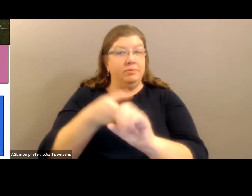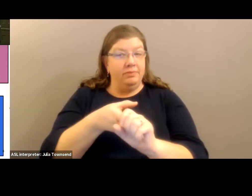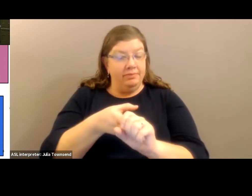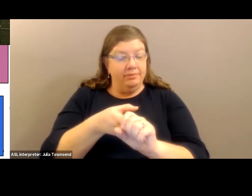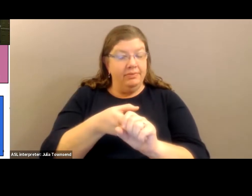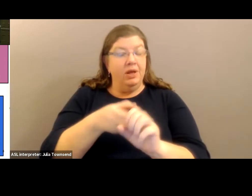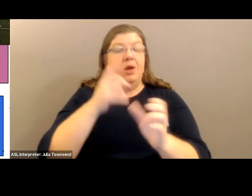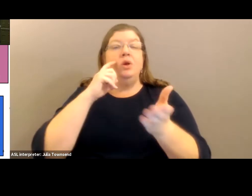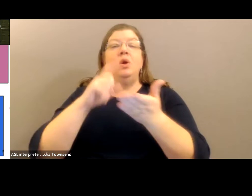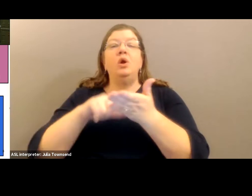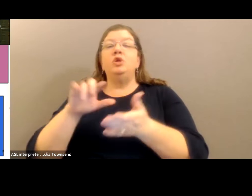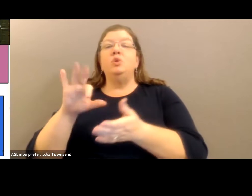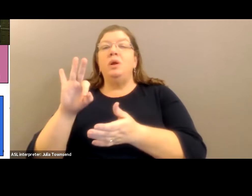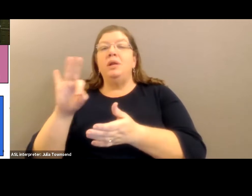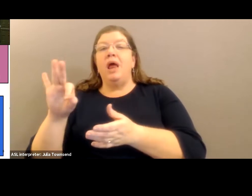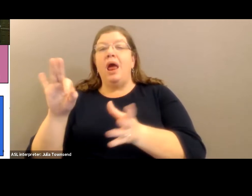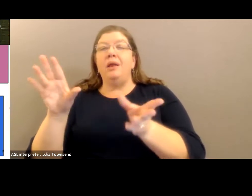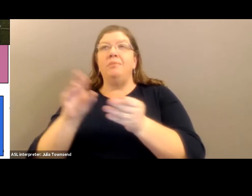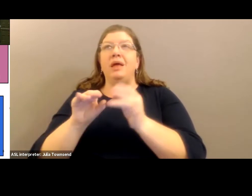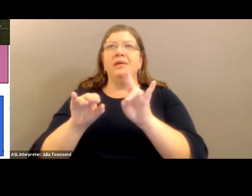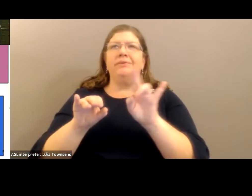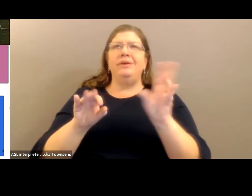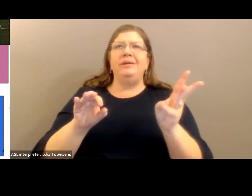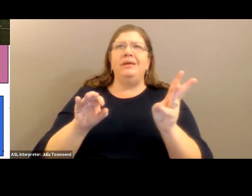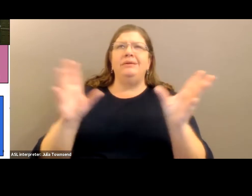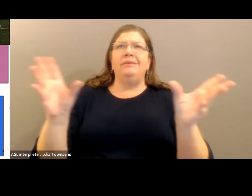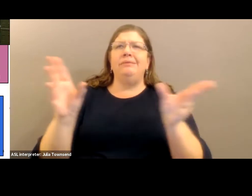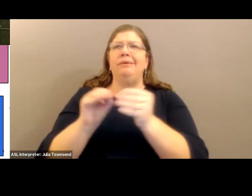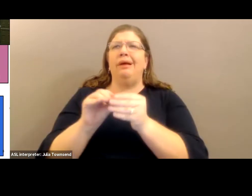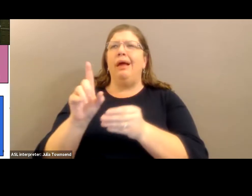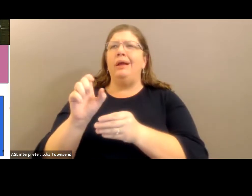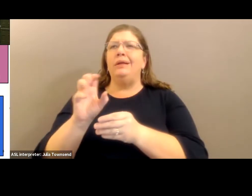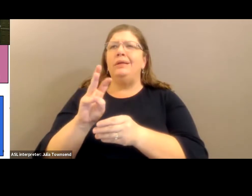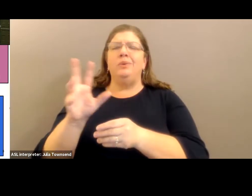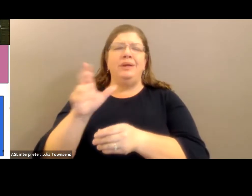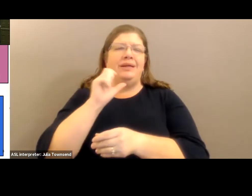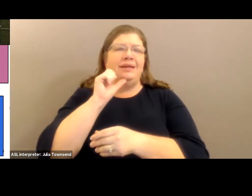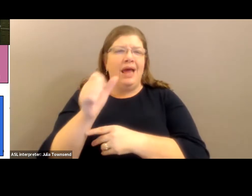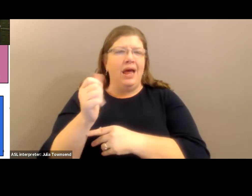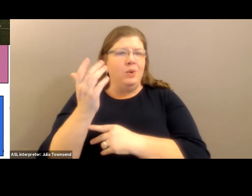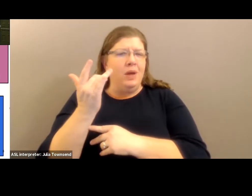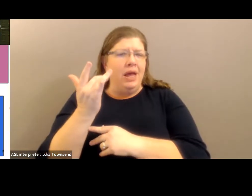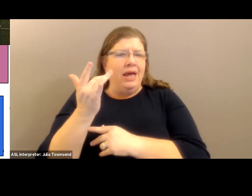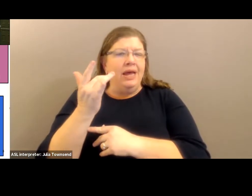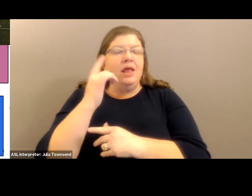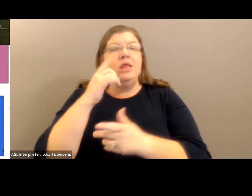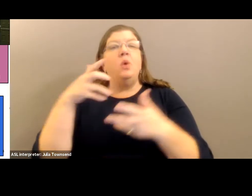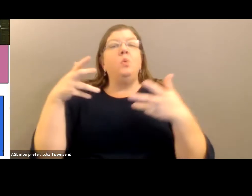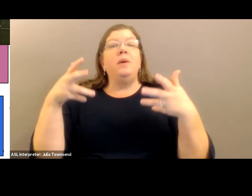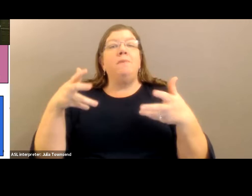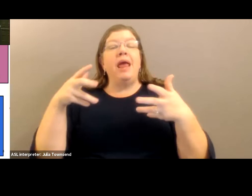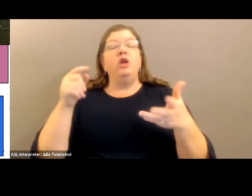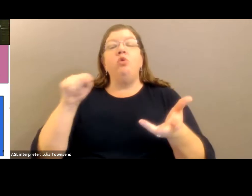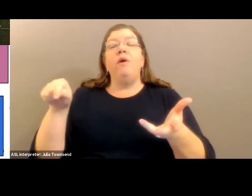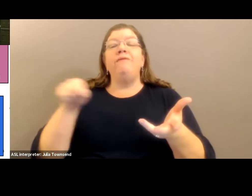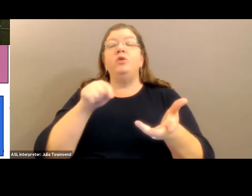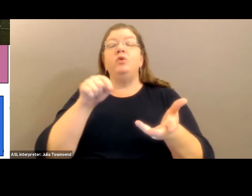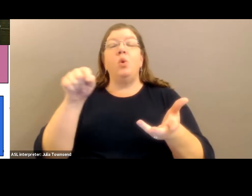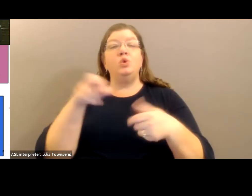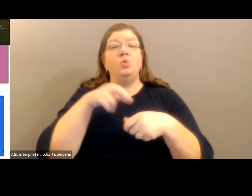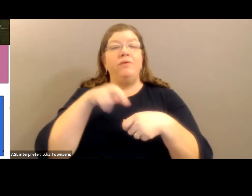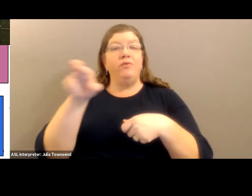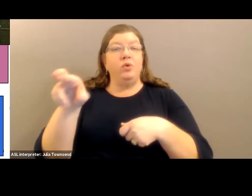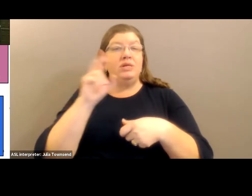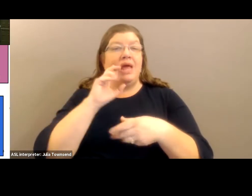that 29 plus 76 does not equal 163. That is because the remainder of those referrals